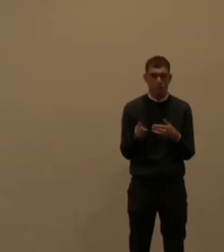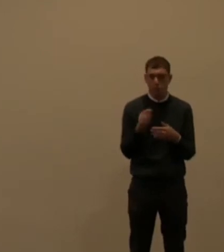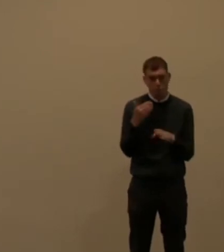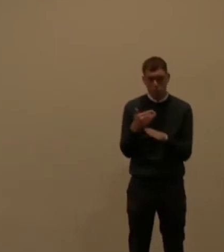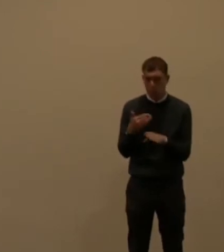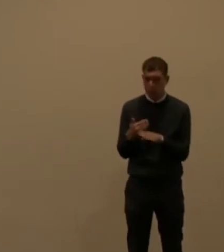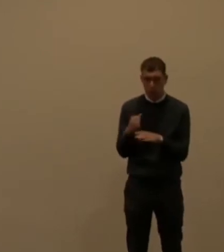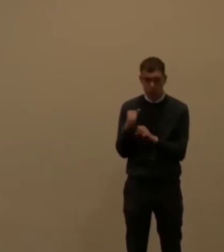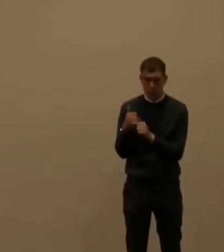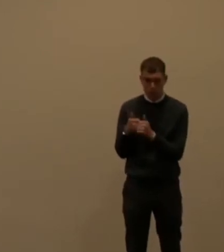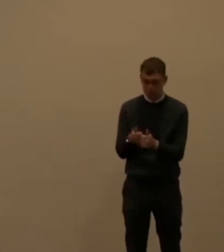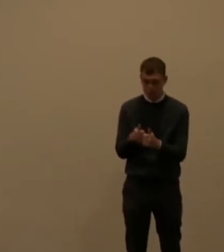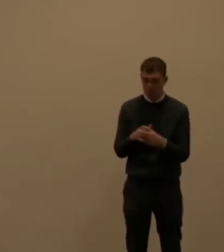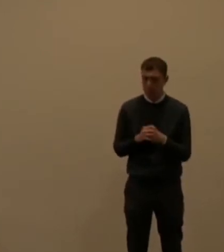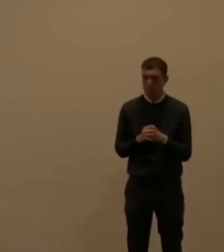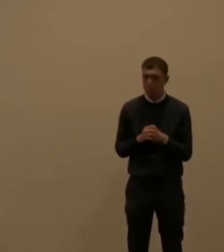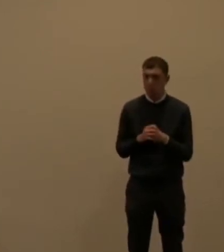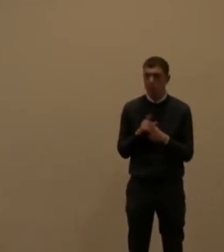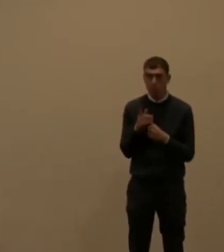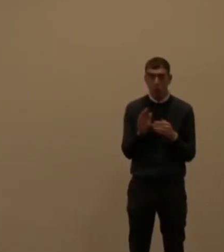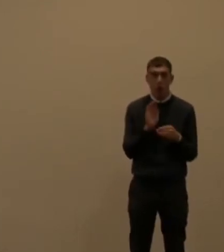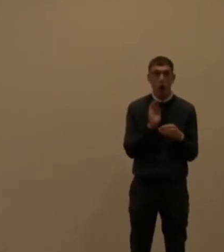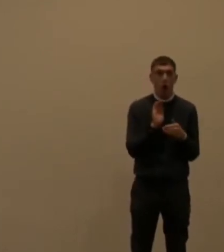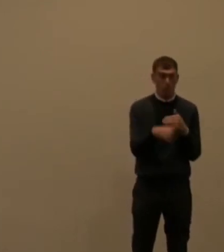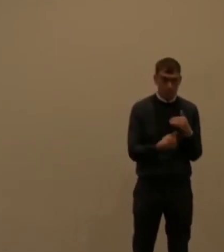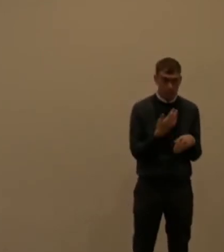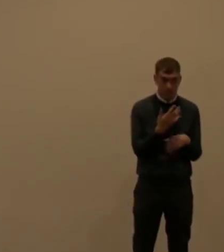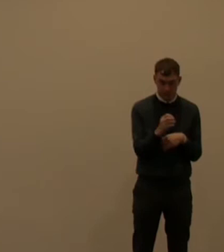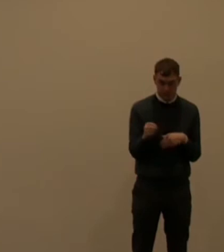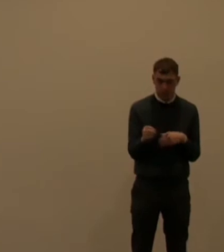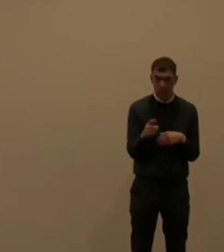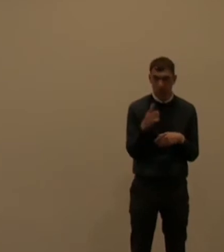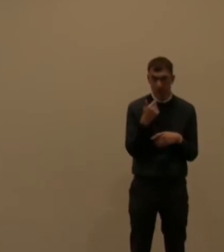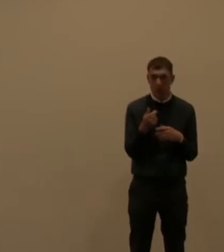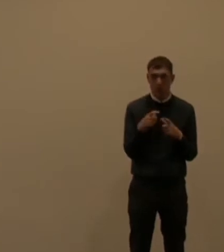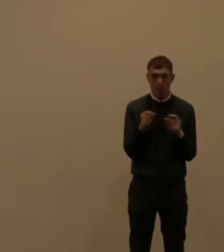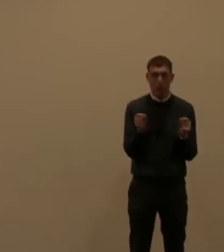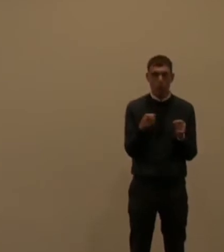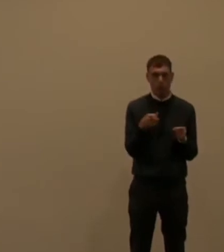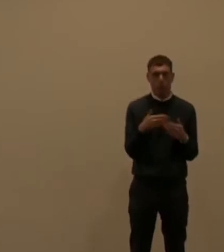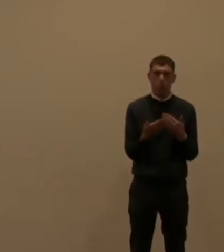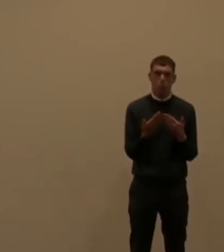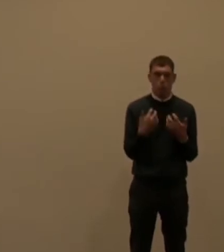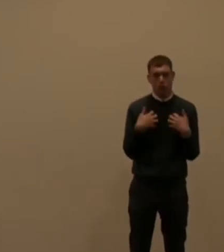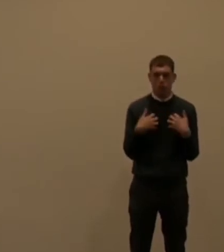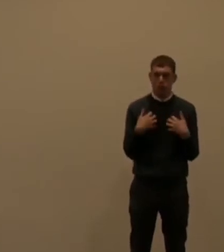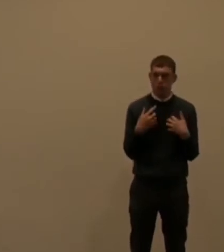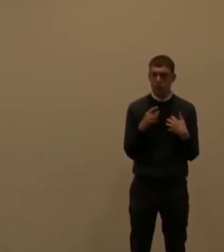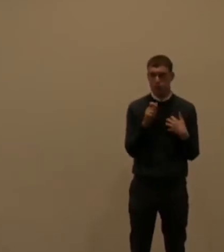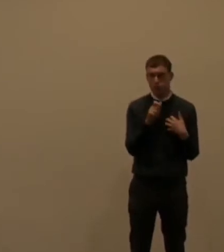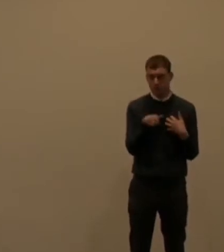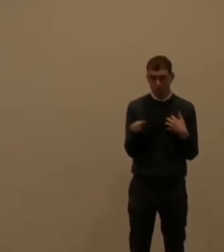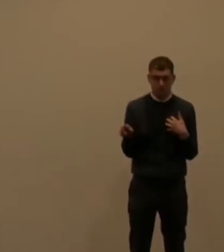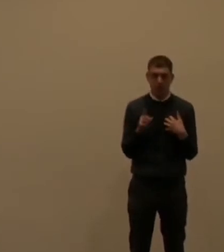work for you. If you're above that, then you get more help, and then clearly you become more interesting. Over 500